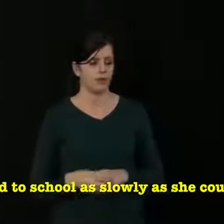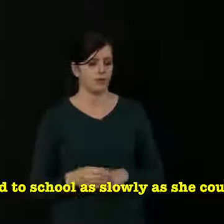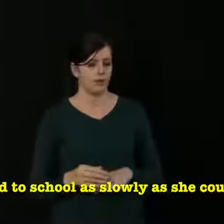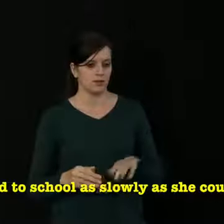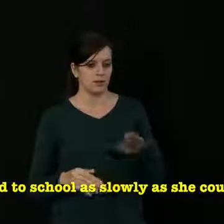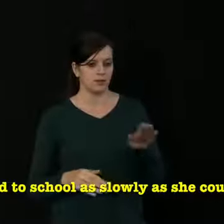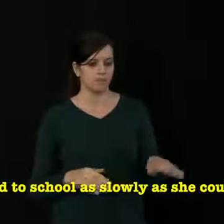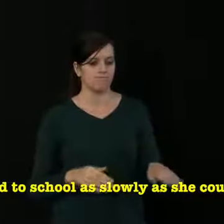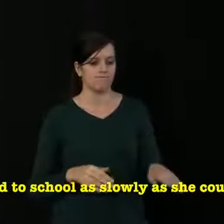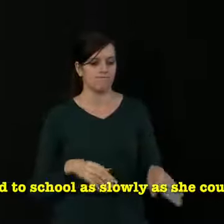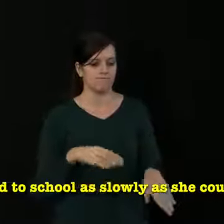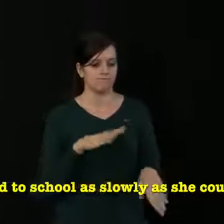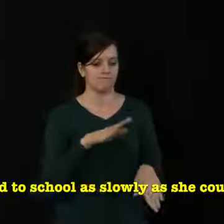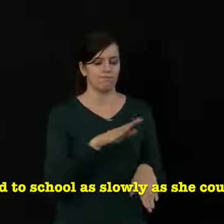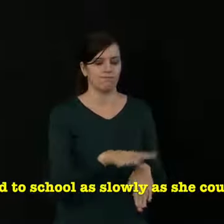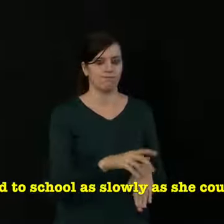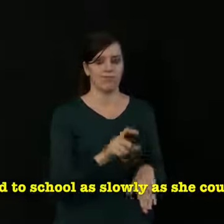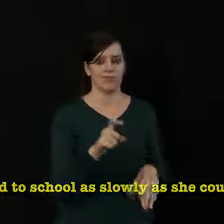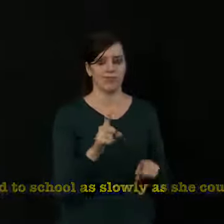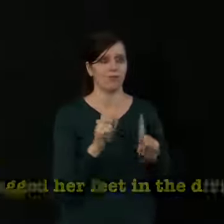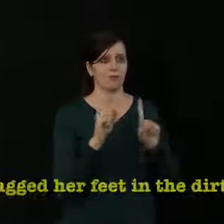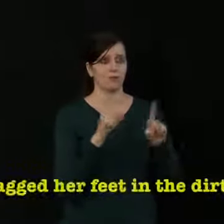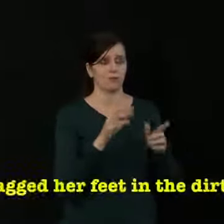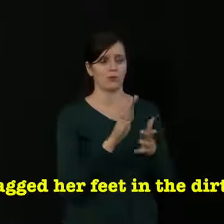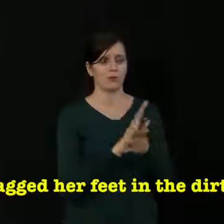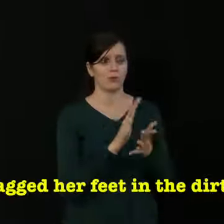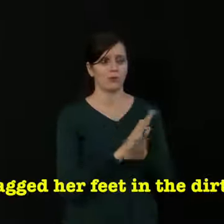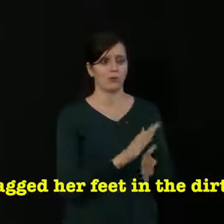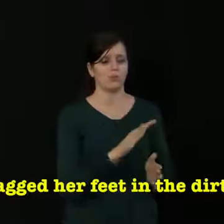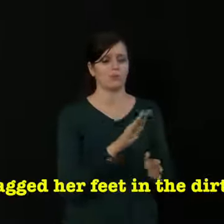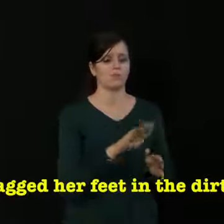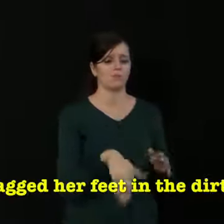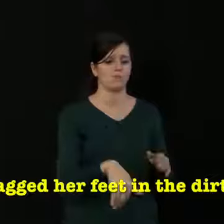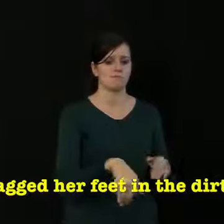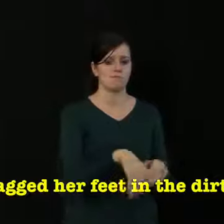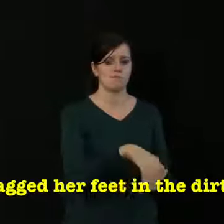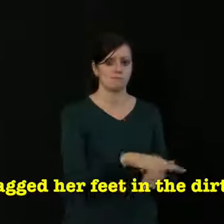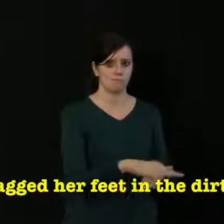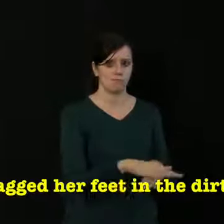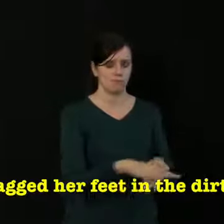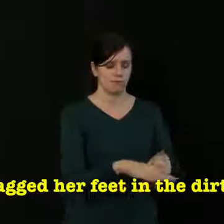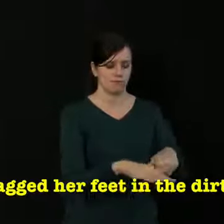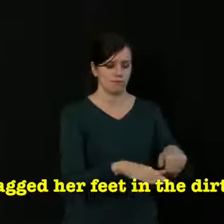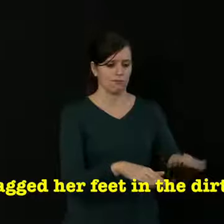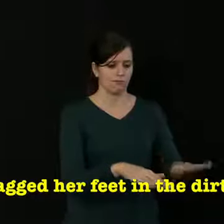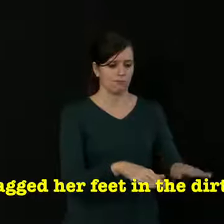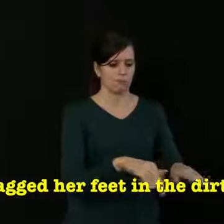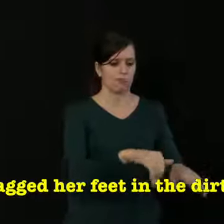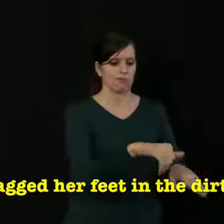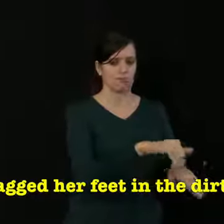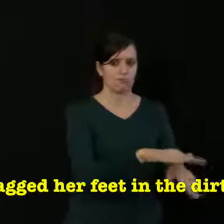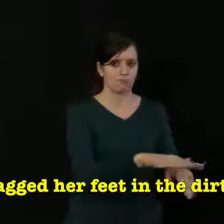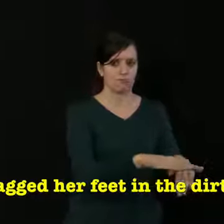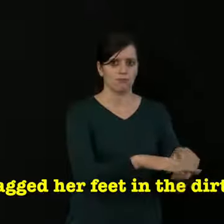slowly as she could. She dragged her feet in the dirt.